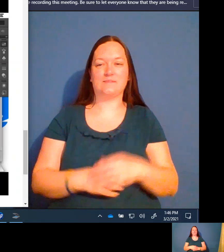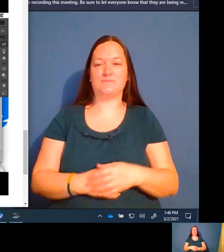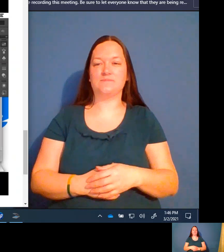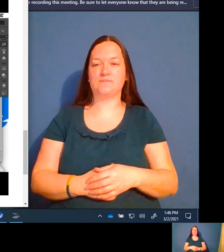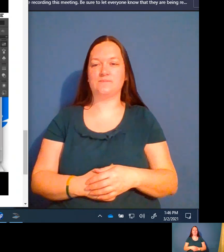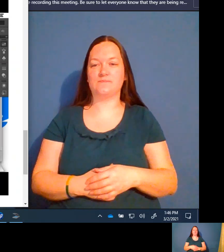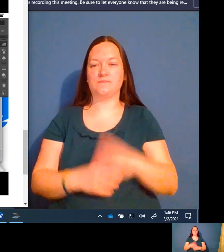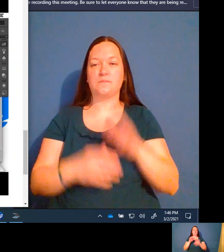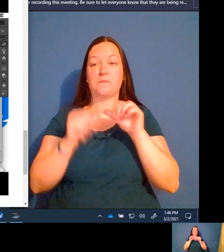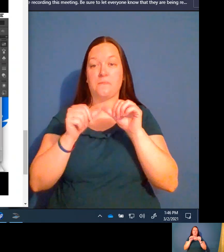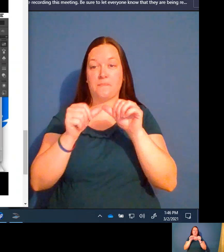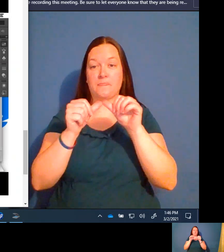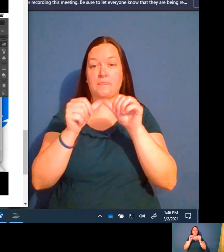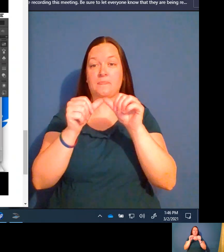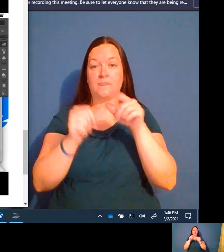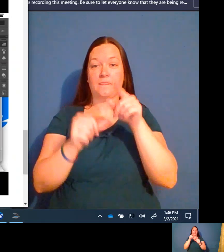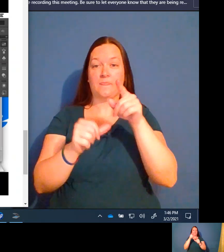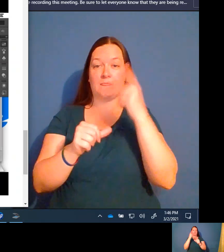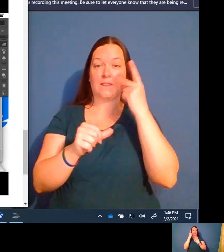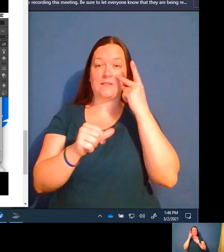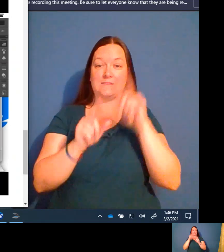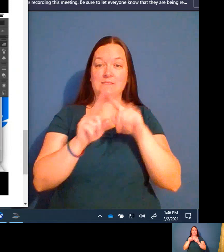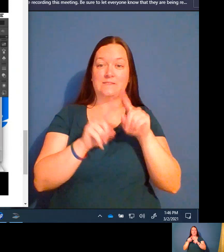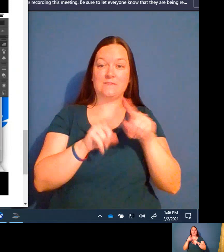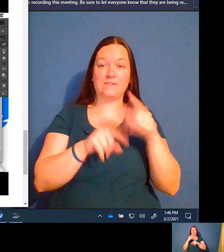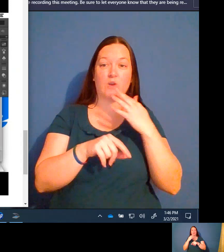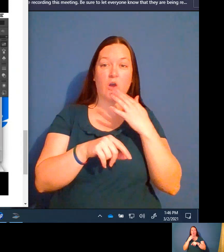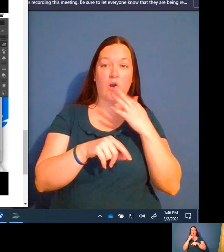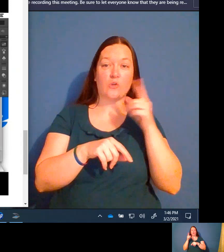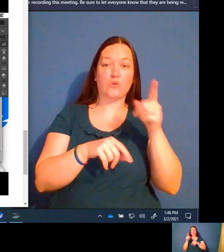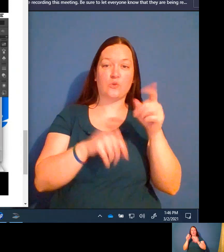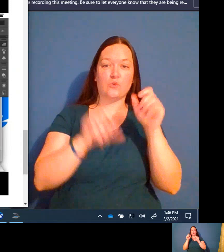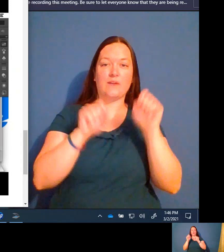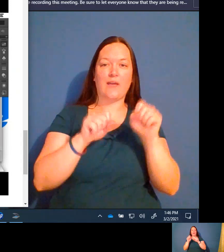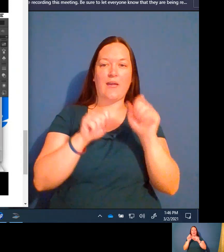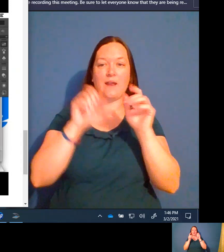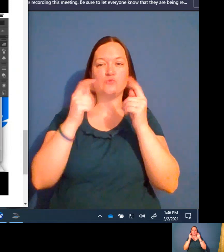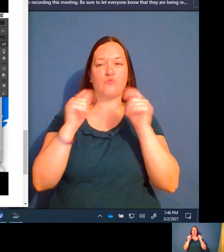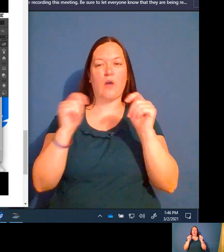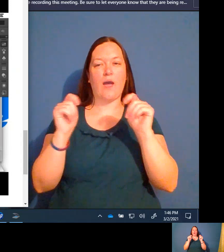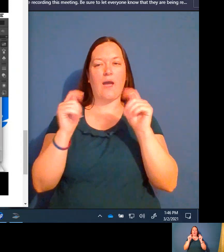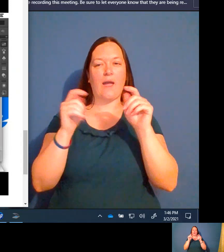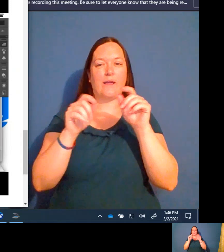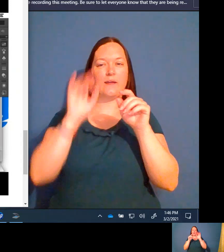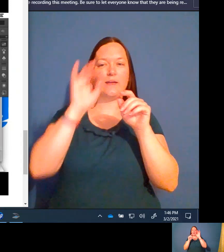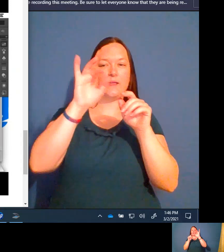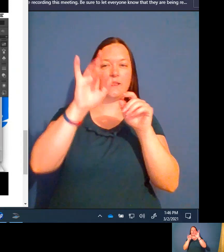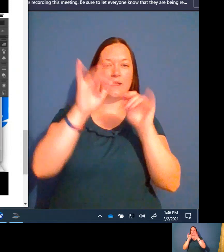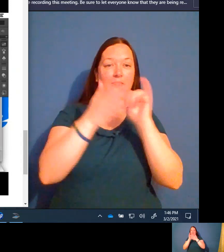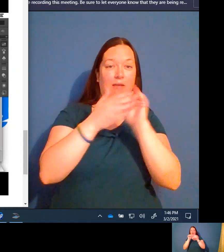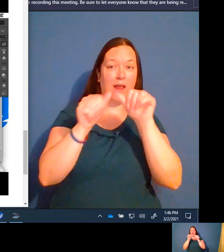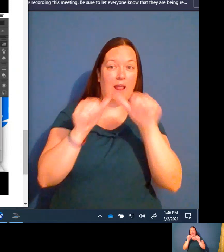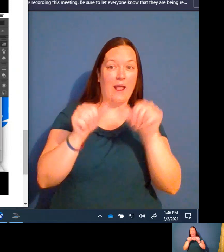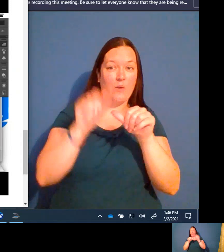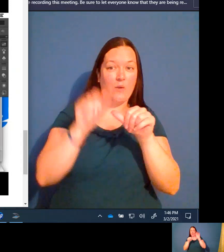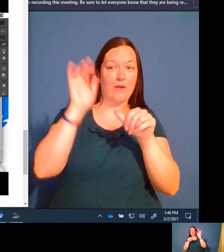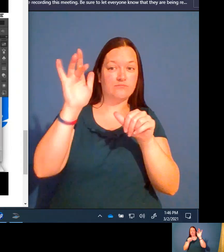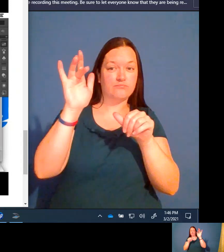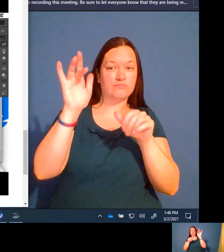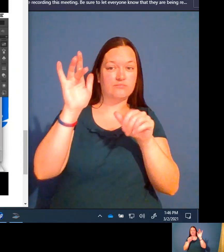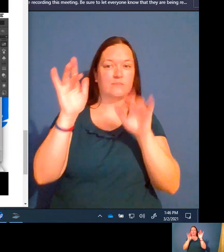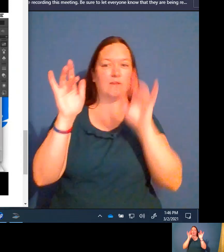So I'm going to continue this. When you see different colors, then try to use that area. So let's